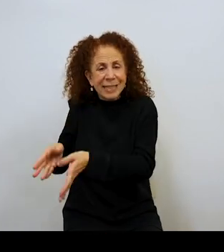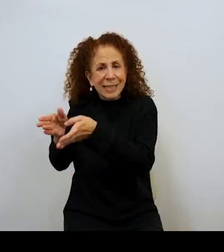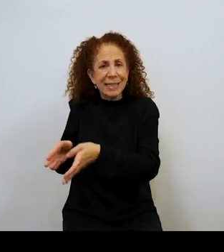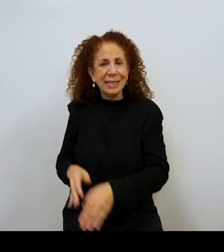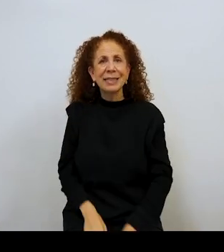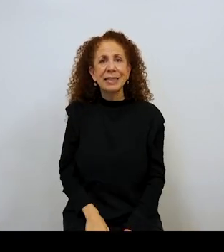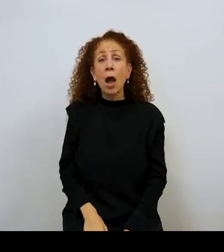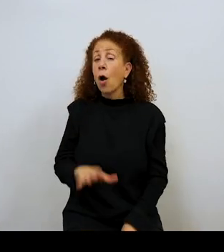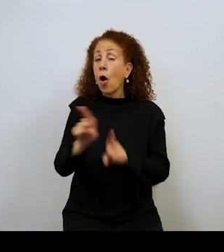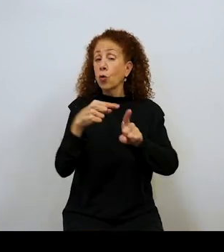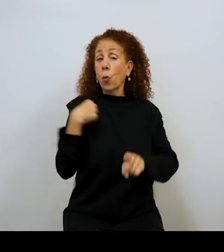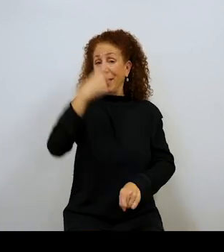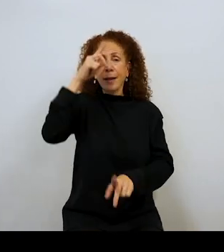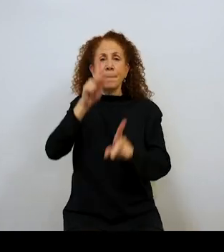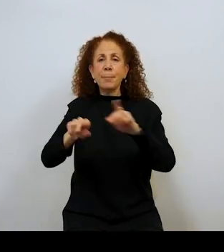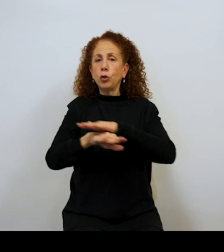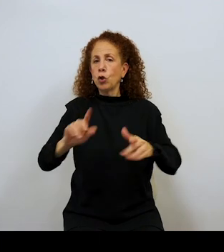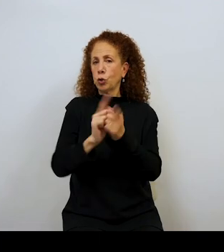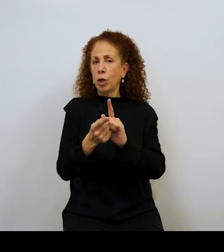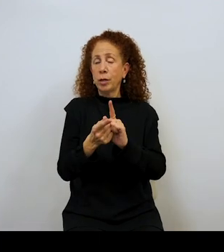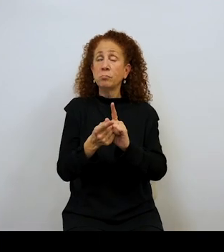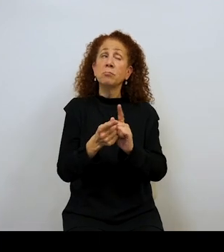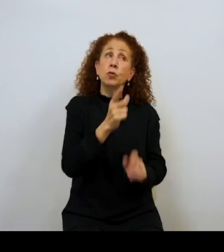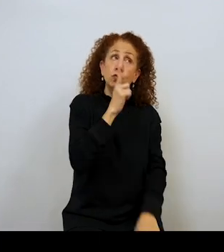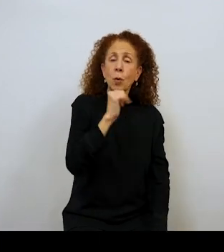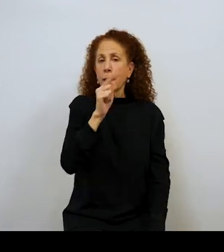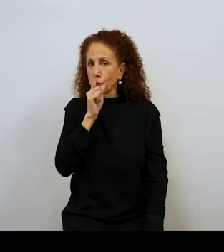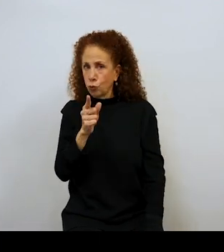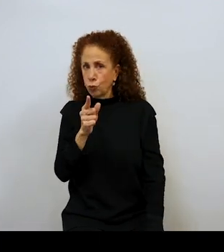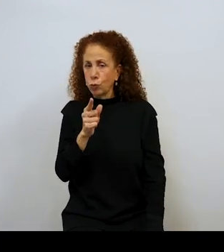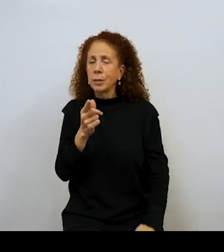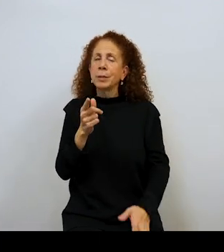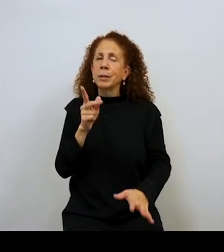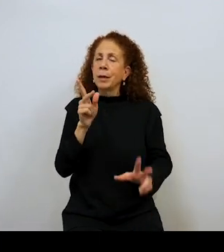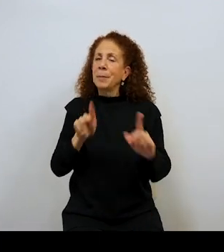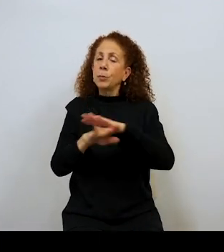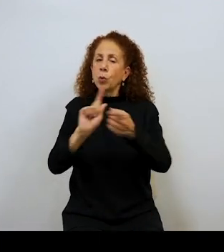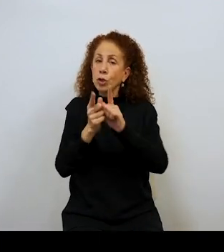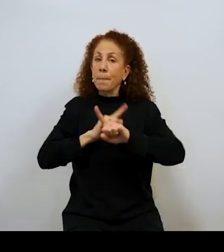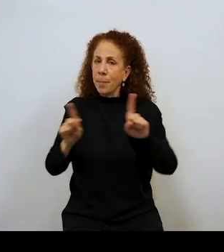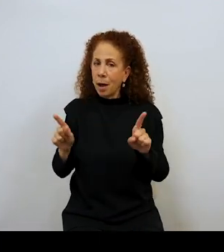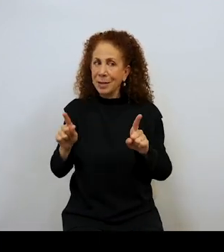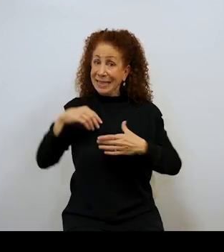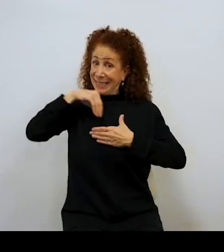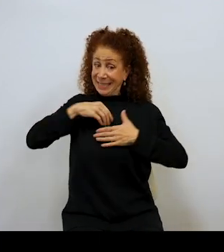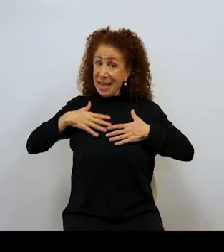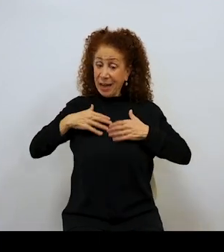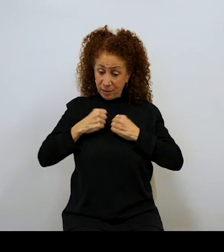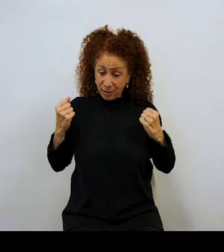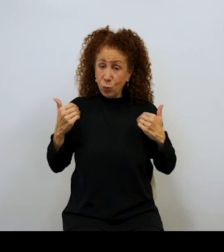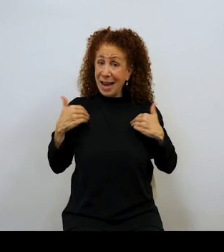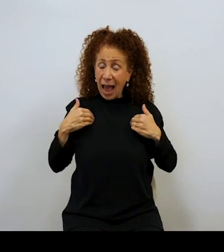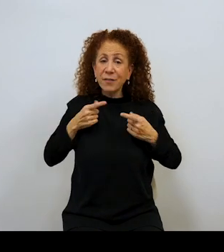people don't change, which both is and isn't true. People don't change, but the we have within us